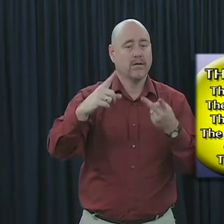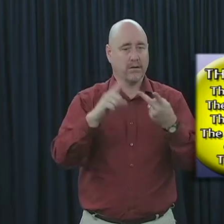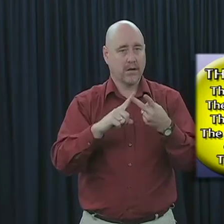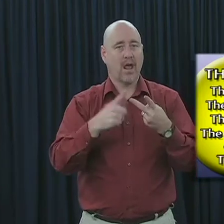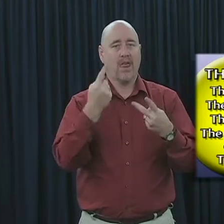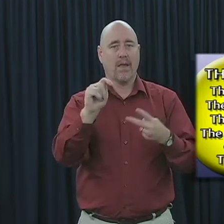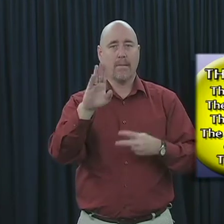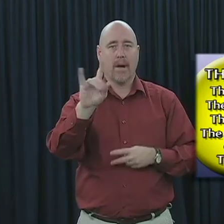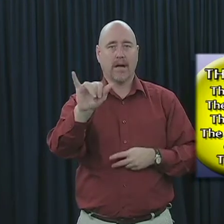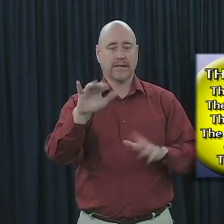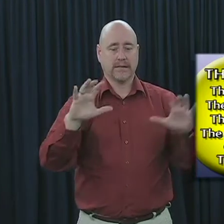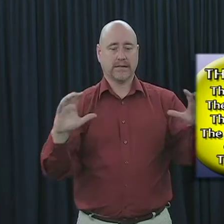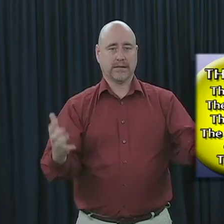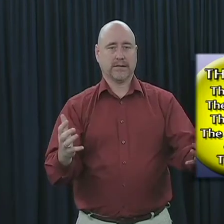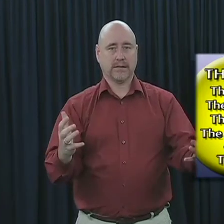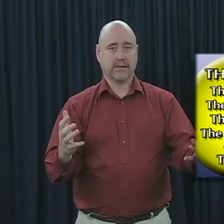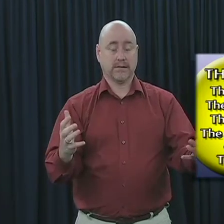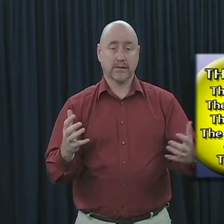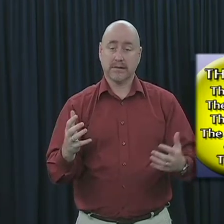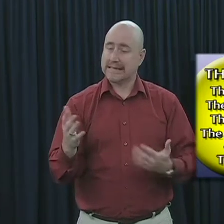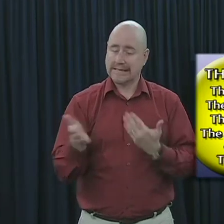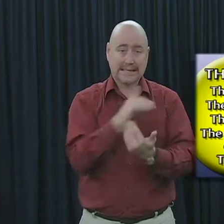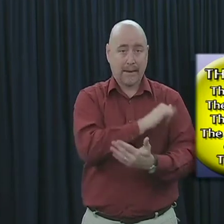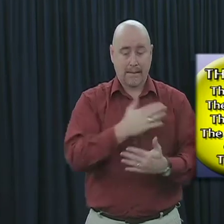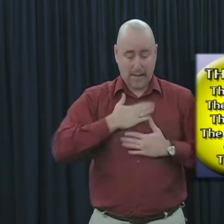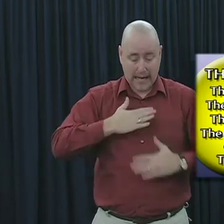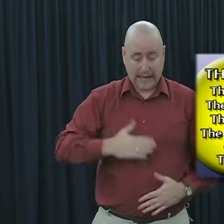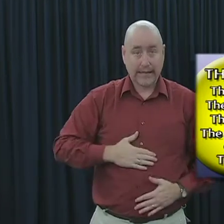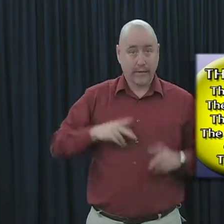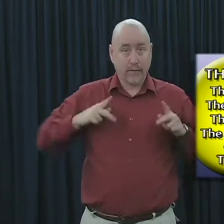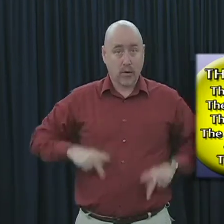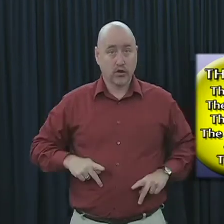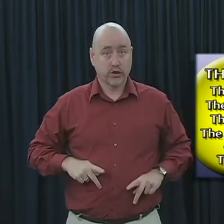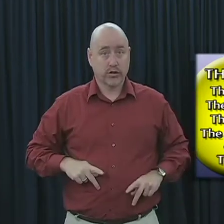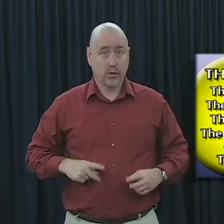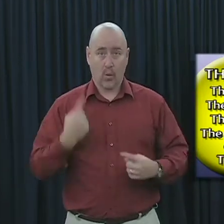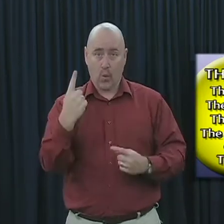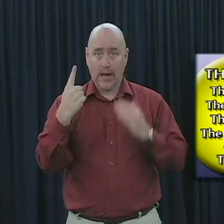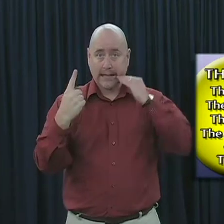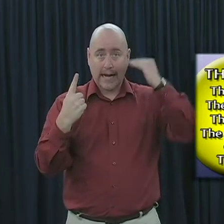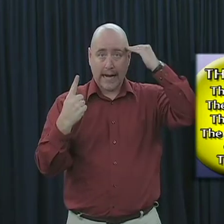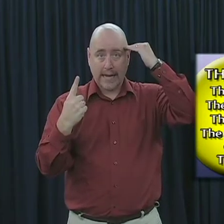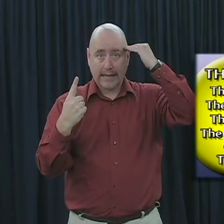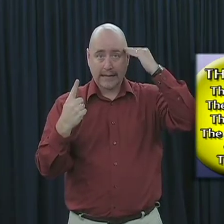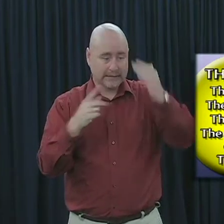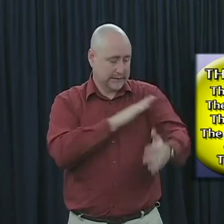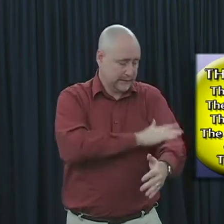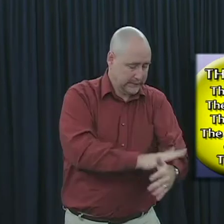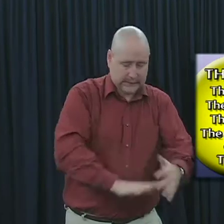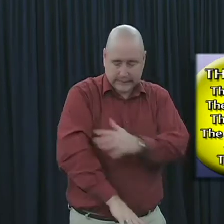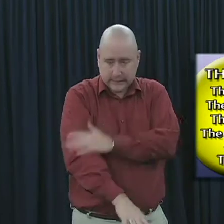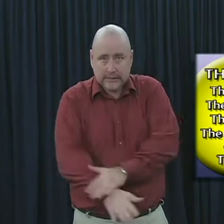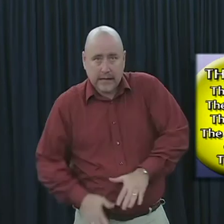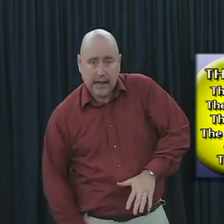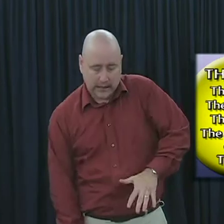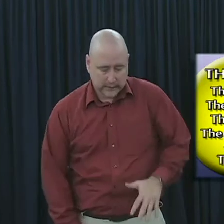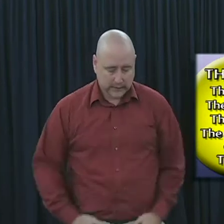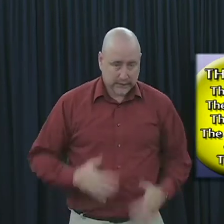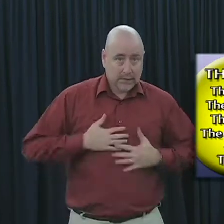the body. Just like the human body has a single head and various members, so the saved